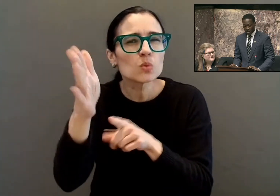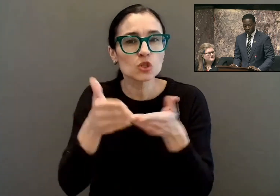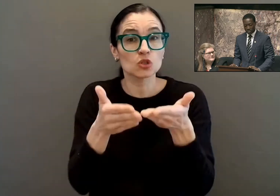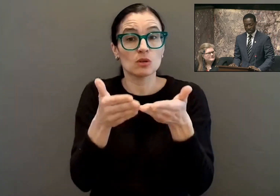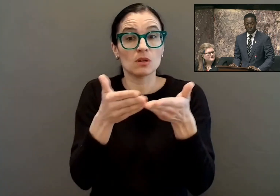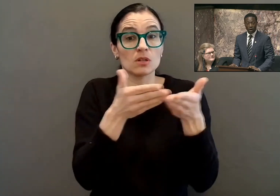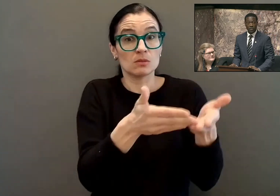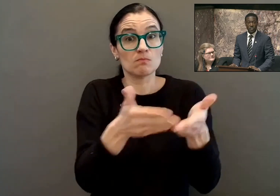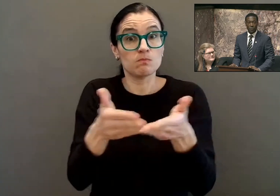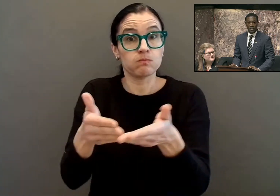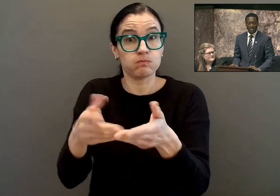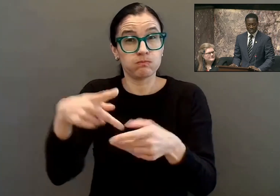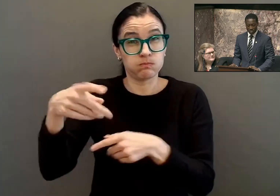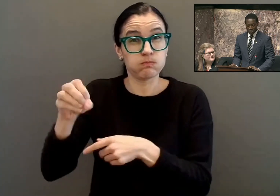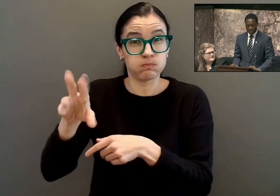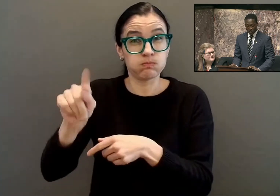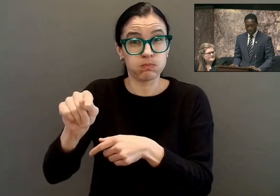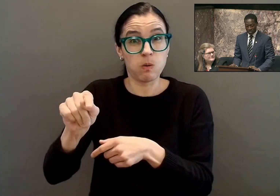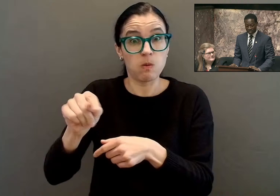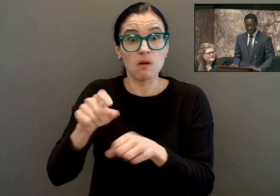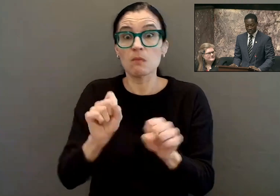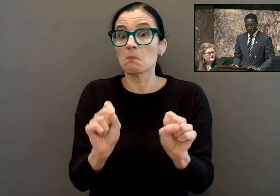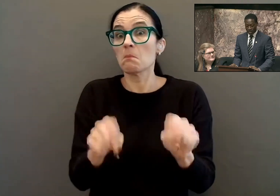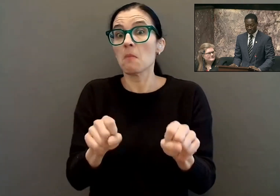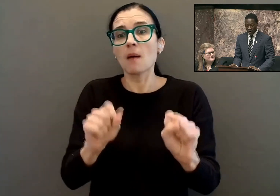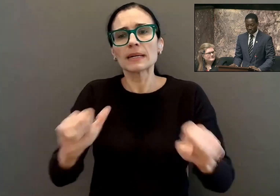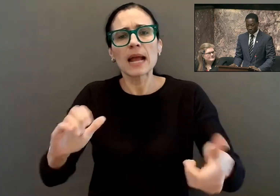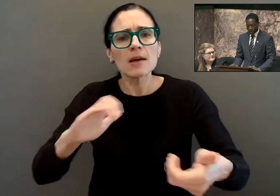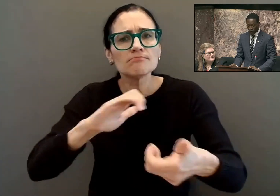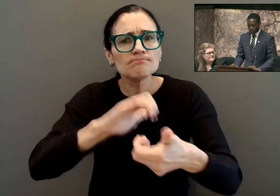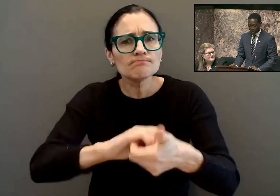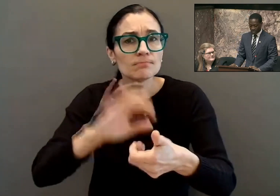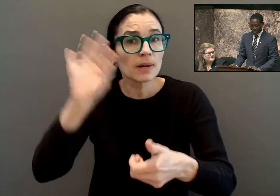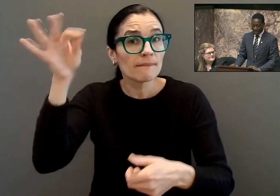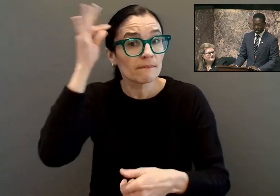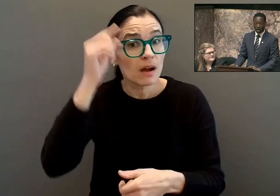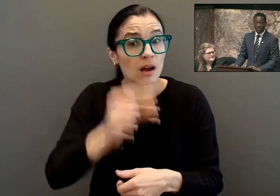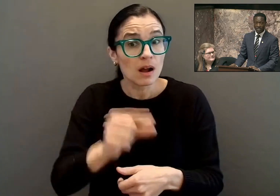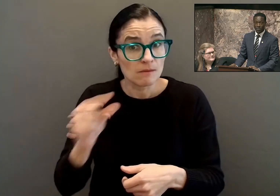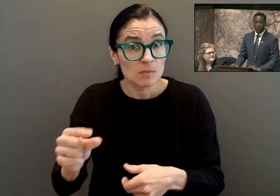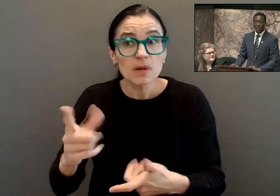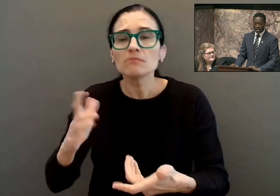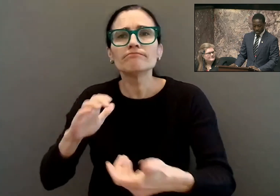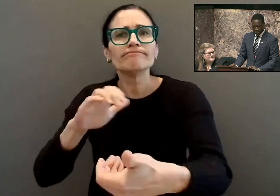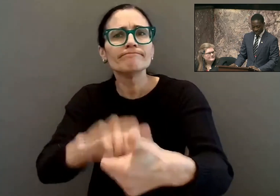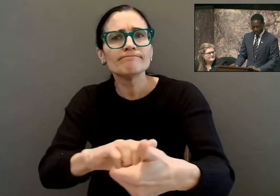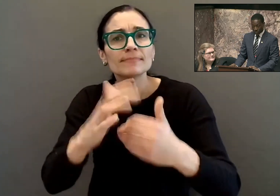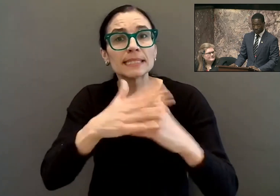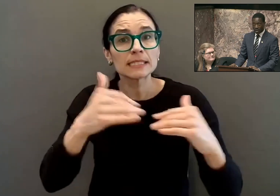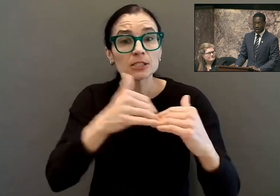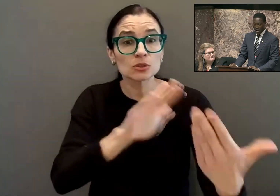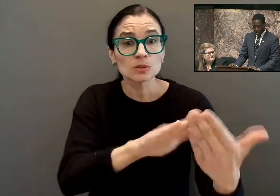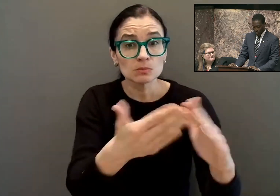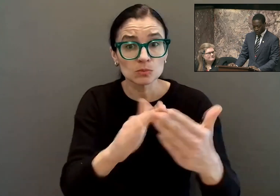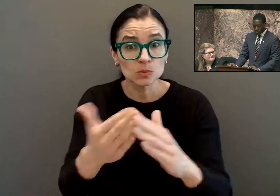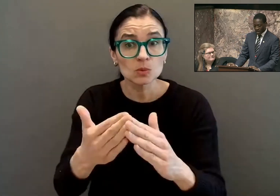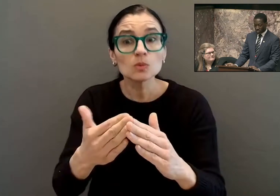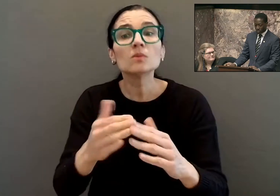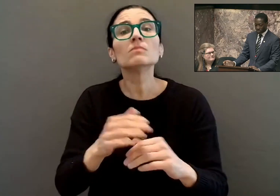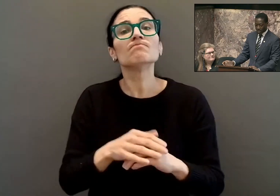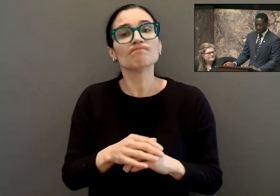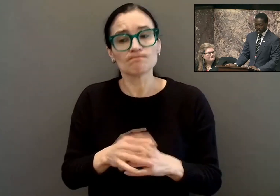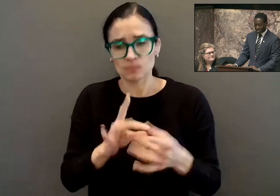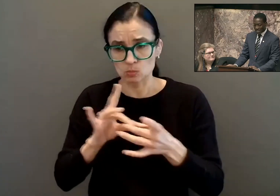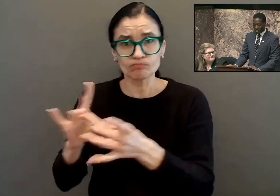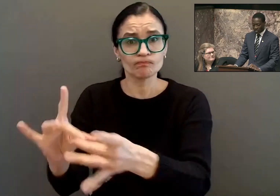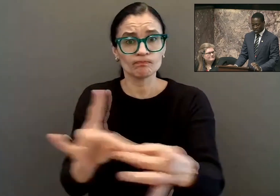federal government in partnership with Indigenous communities to recognize their rightful place at the economic table is essential. A port strategy